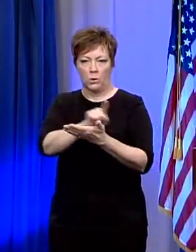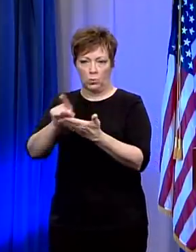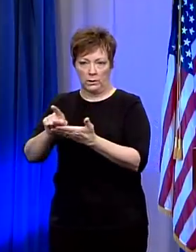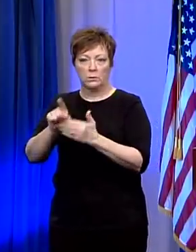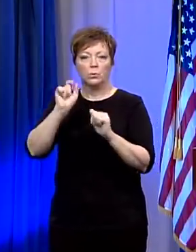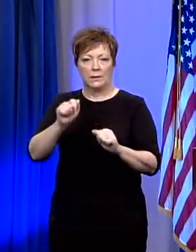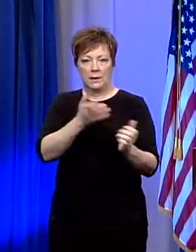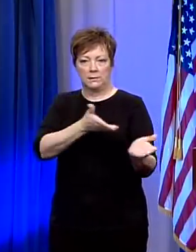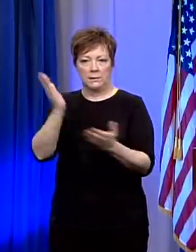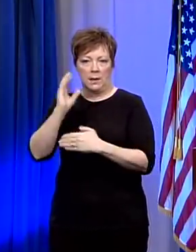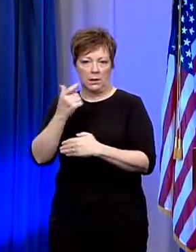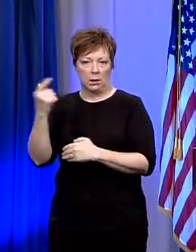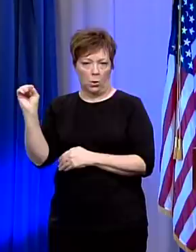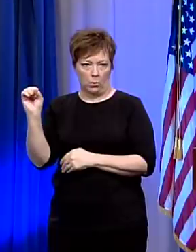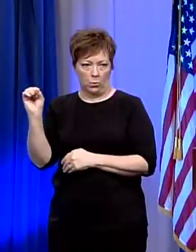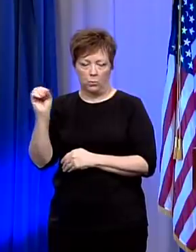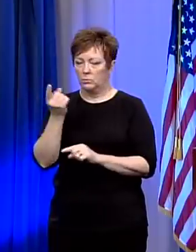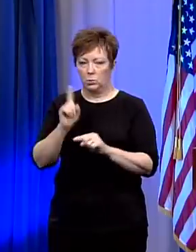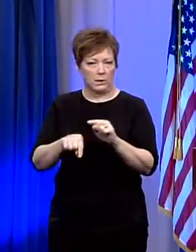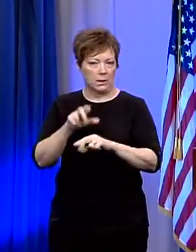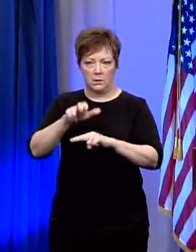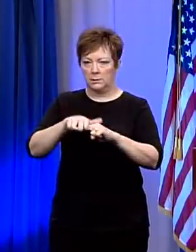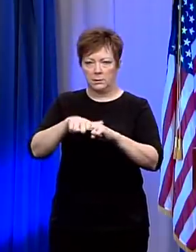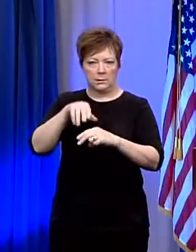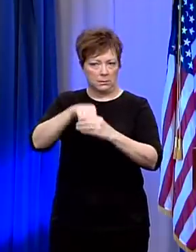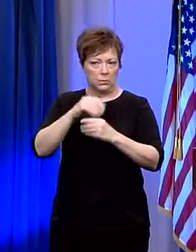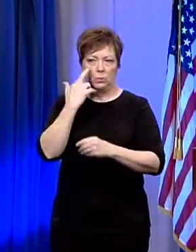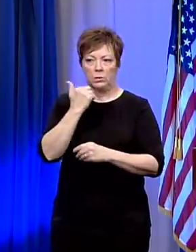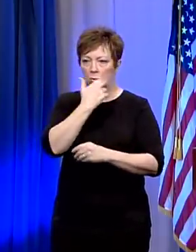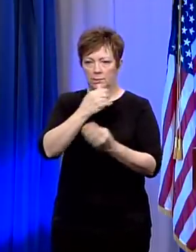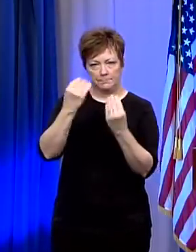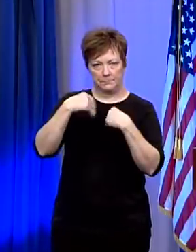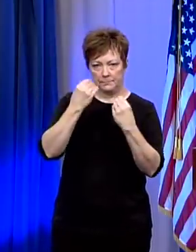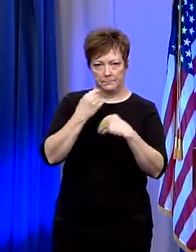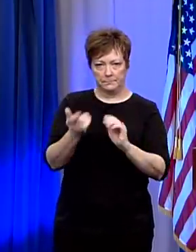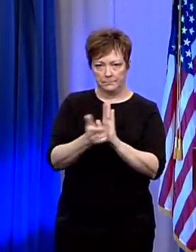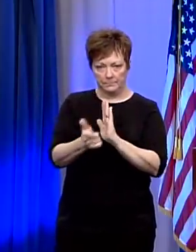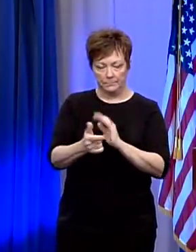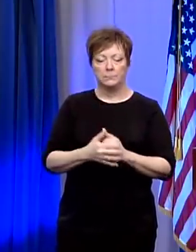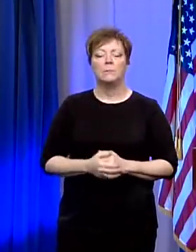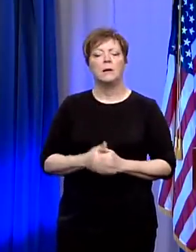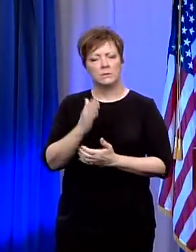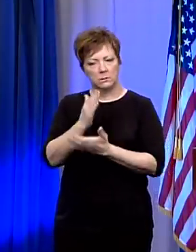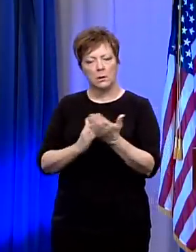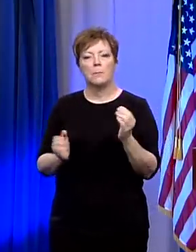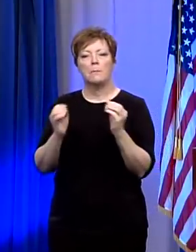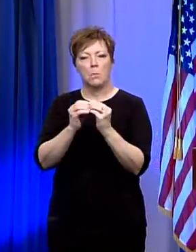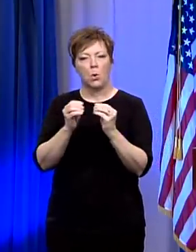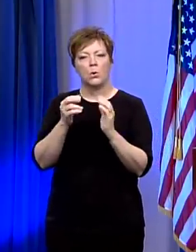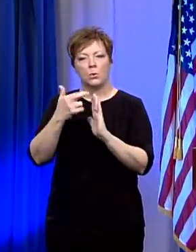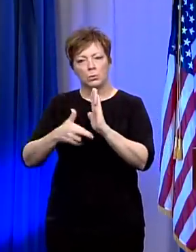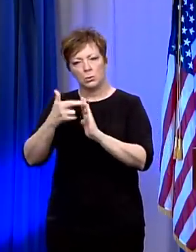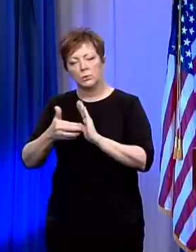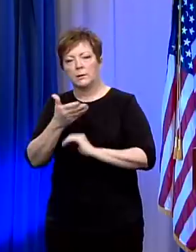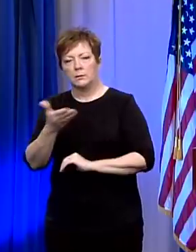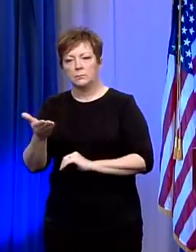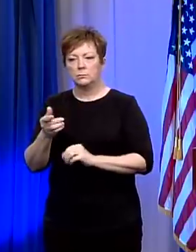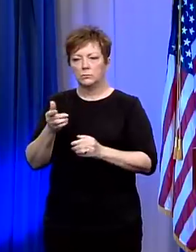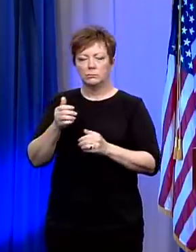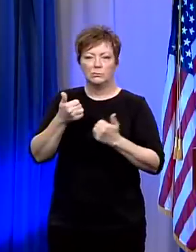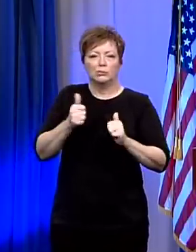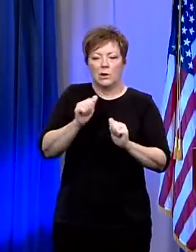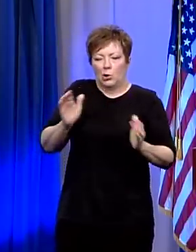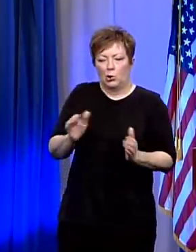to the end of 1 week for possible modification. We have some additional language that we'll share with you about encouraging them to offer